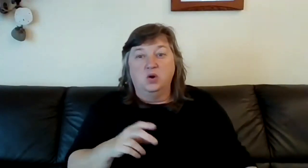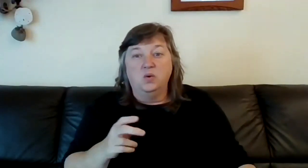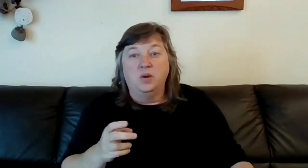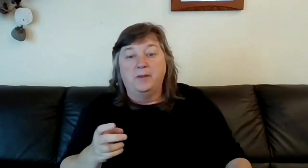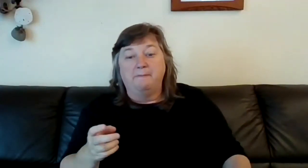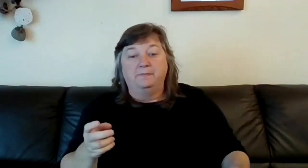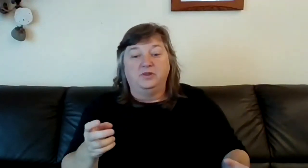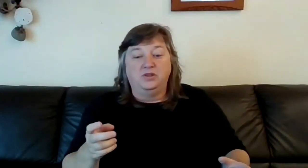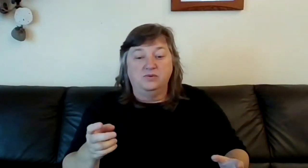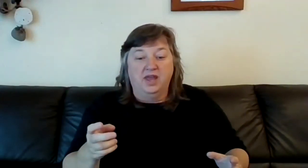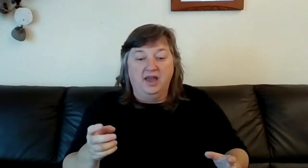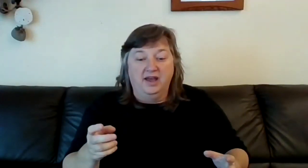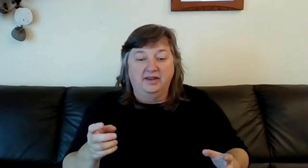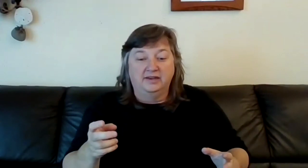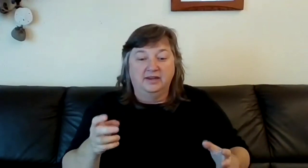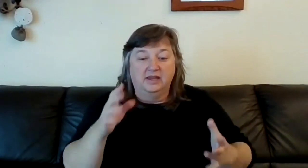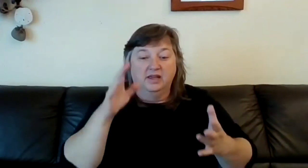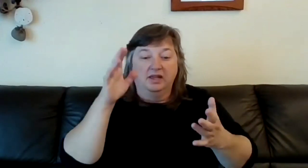So you can,